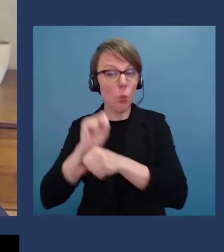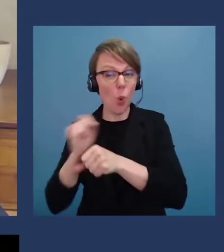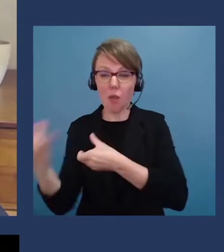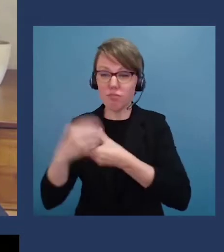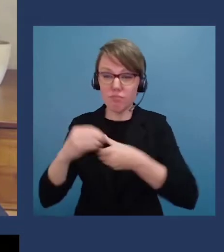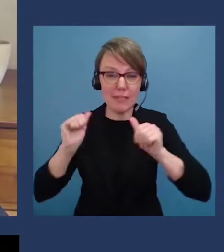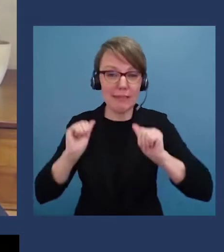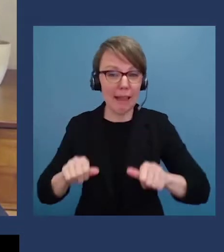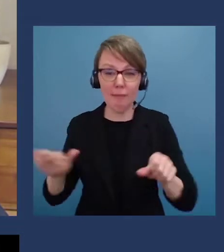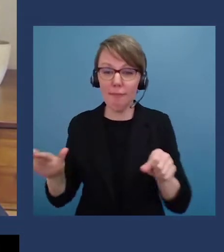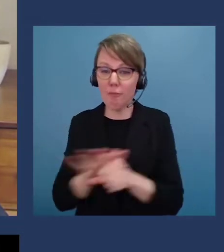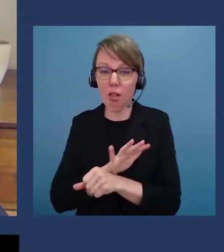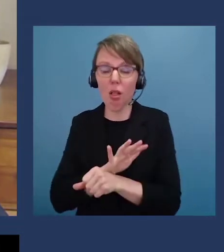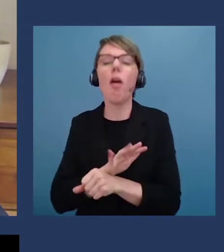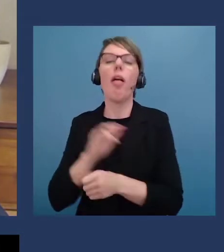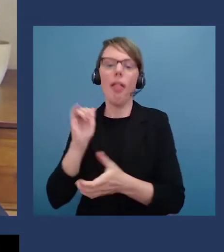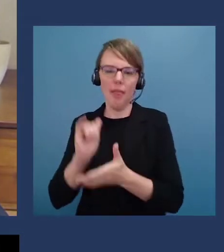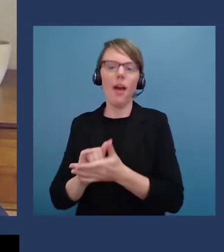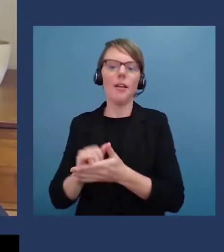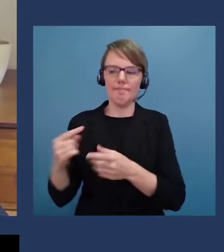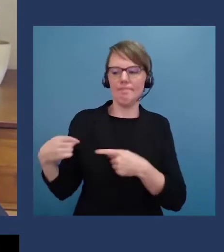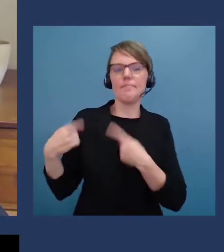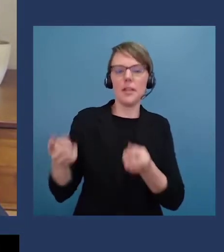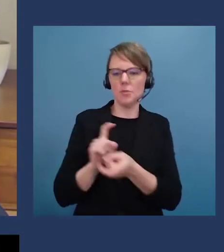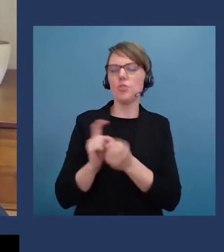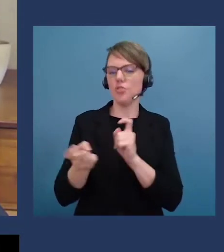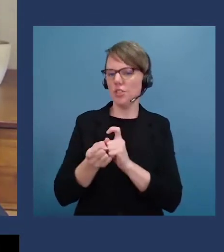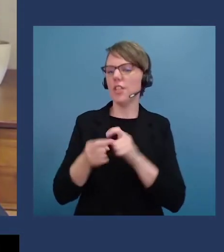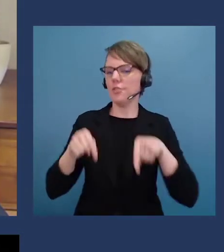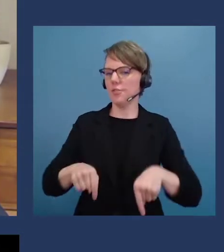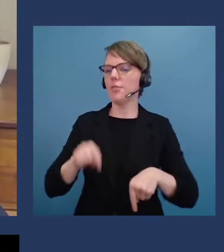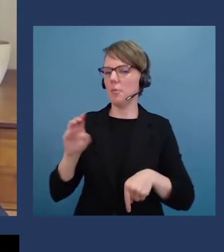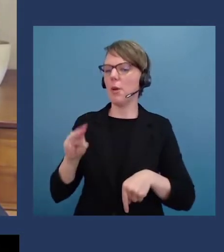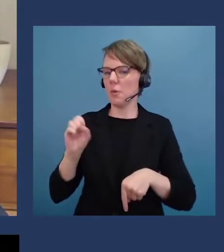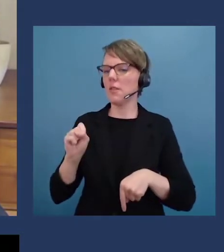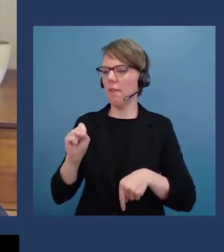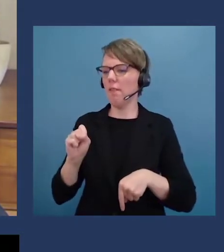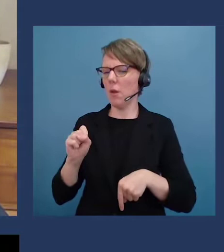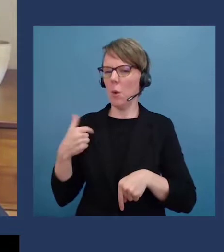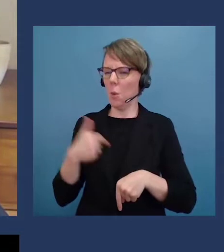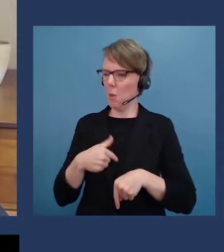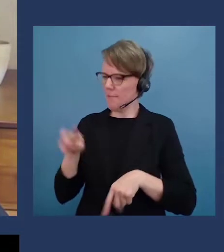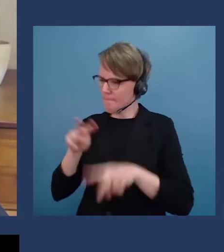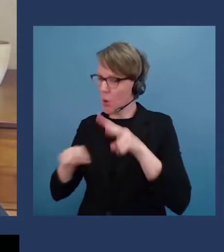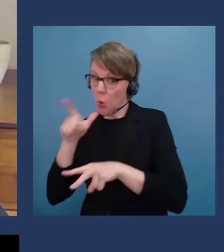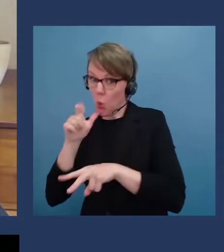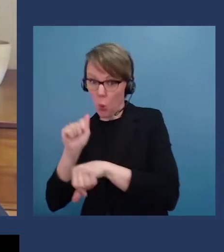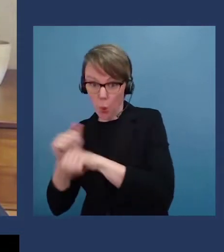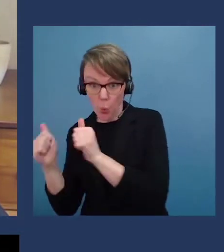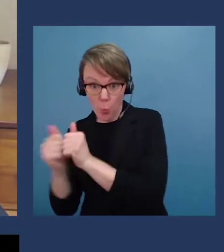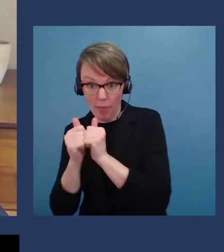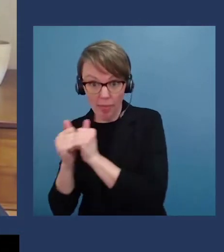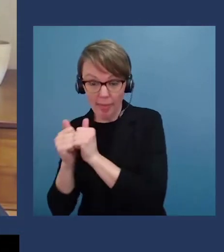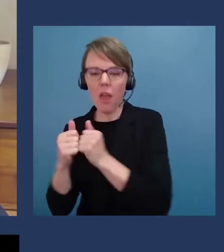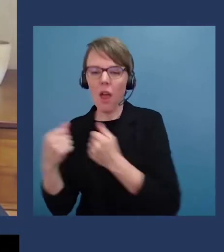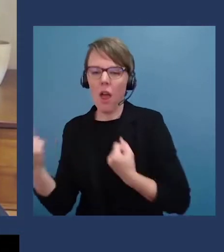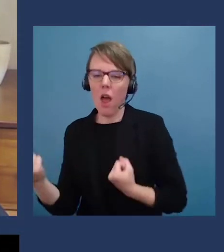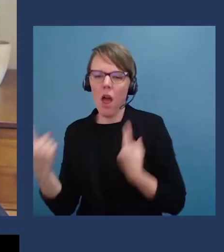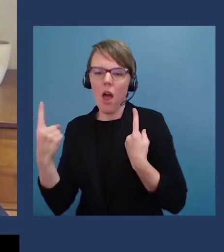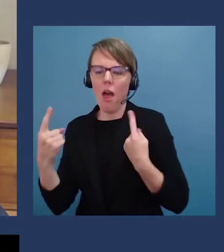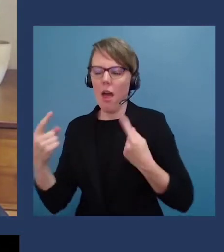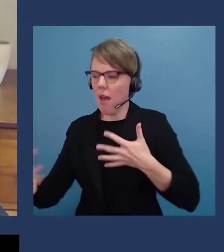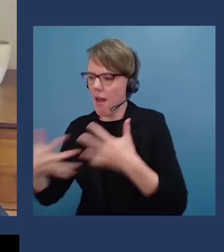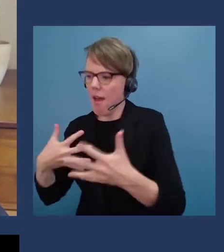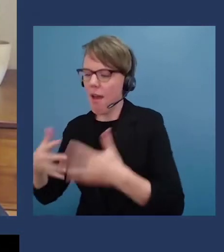to recognize that you need to first work on a culture that truly